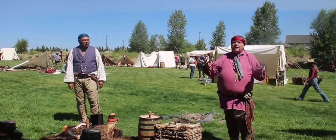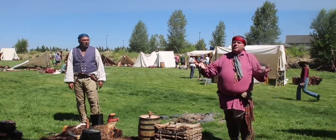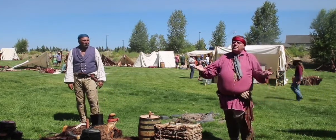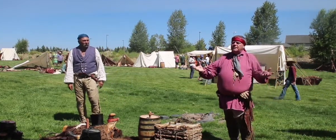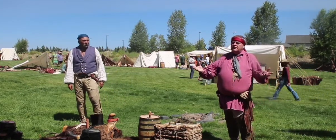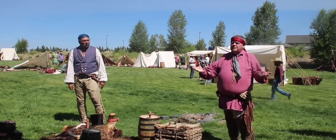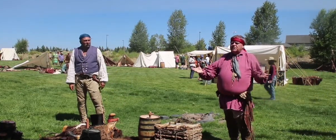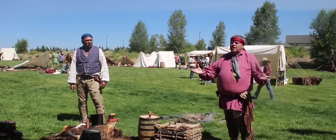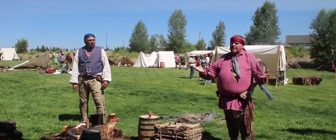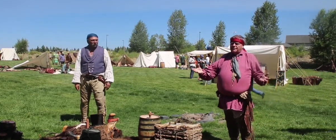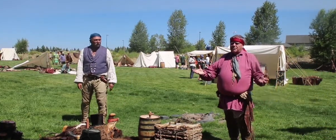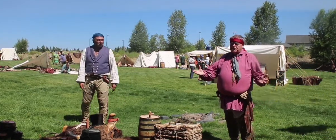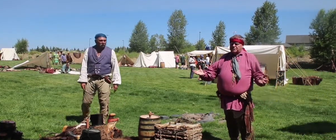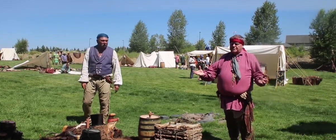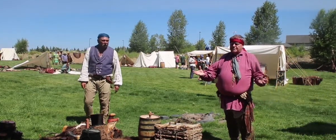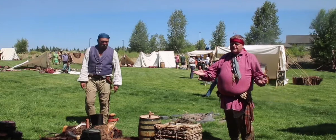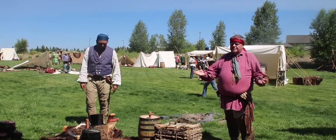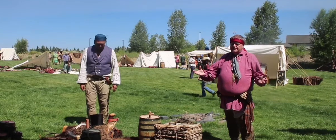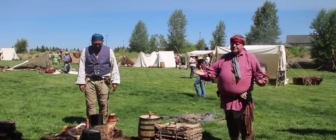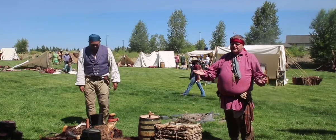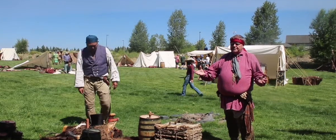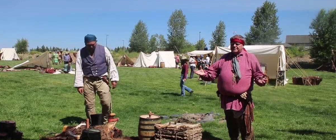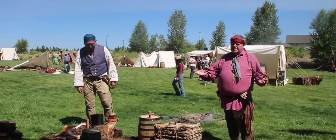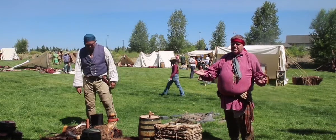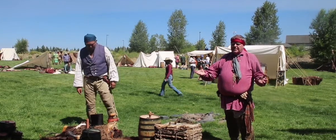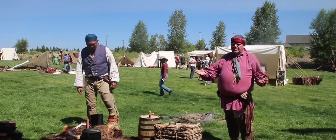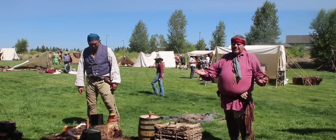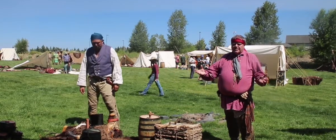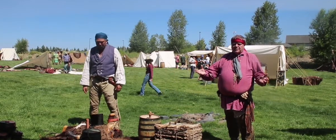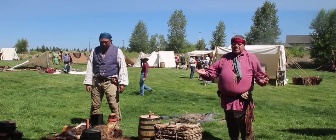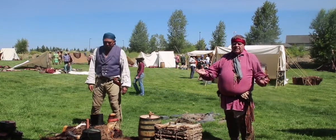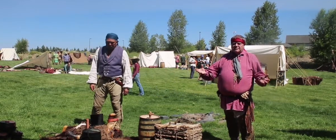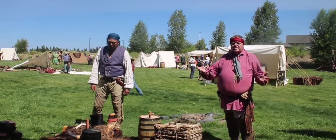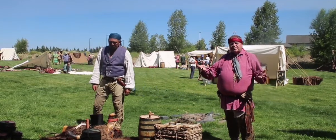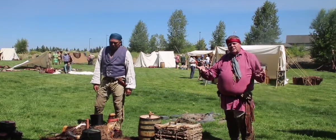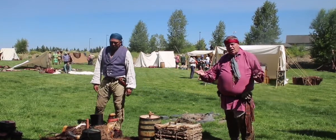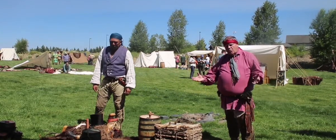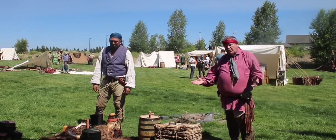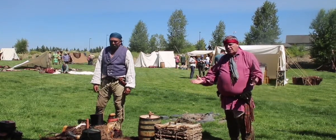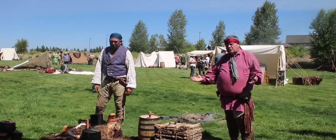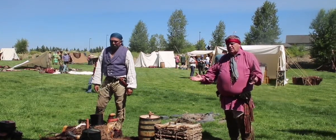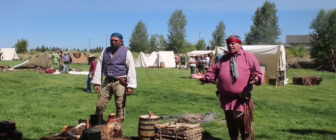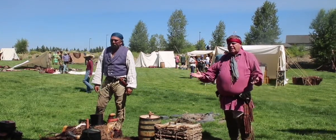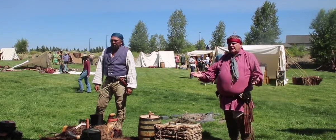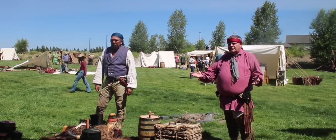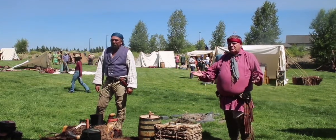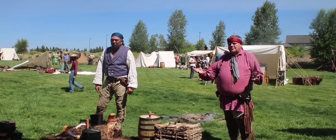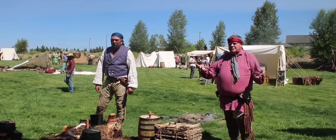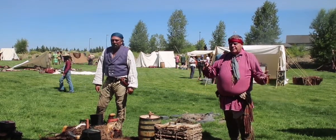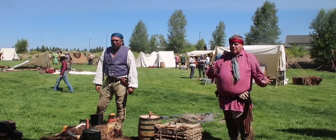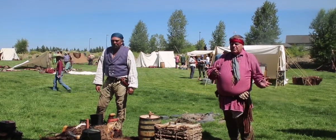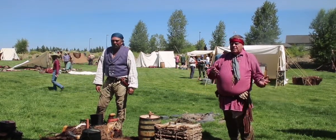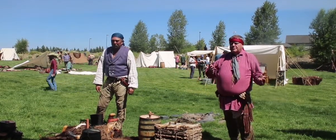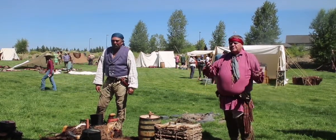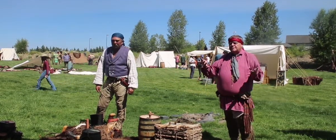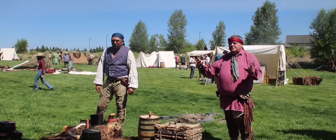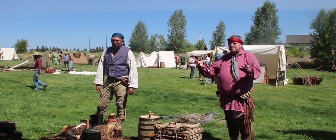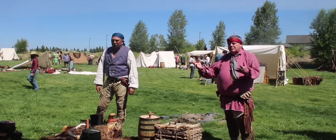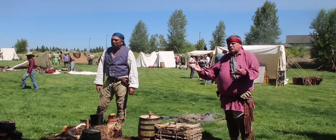mountain men did not have beards Oh, that's right. They did. because they did not want to look like mountain men. It's hard